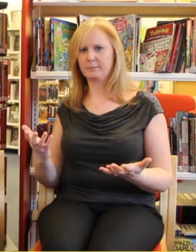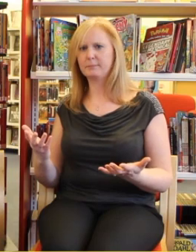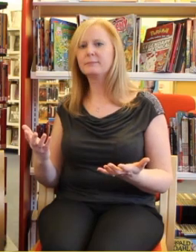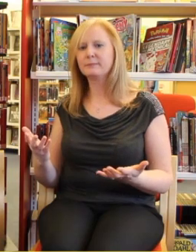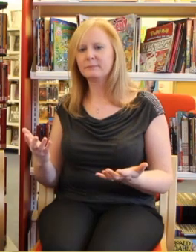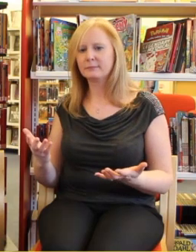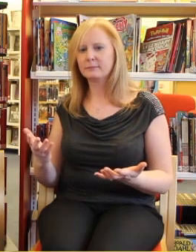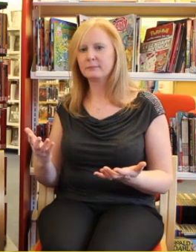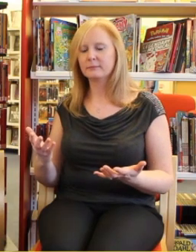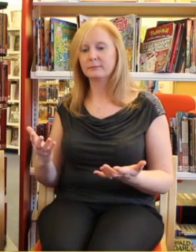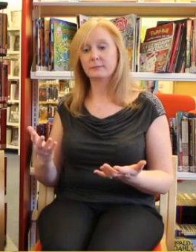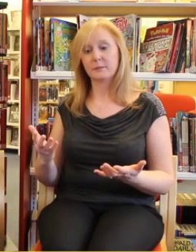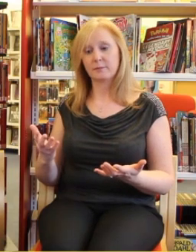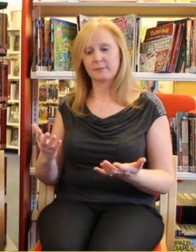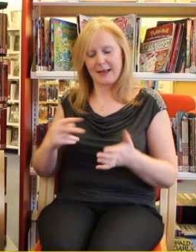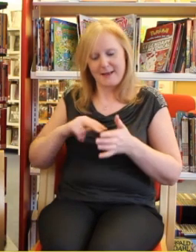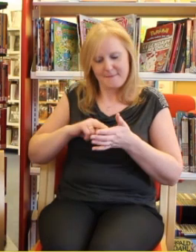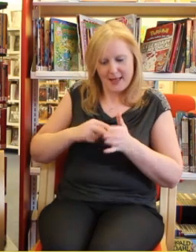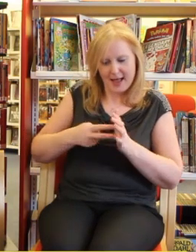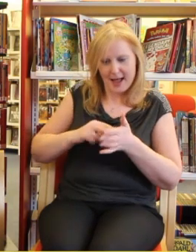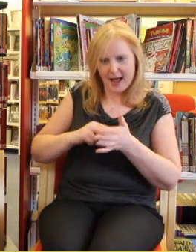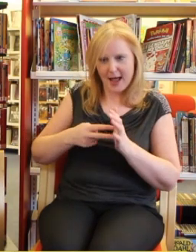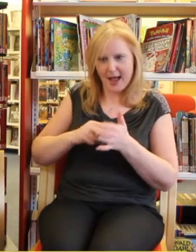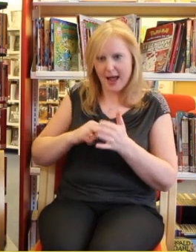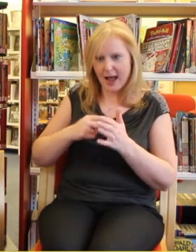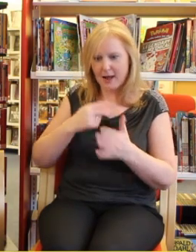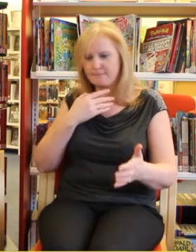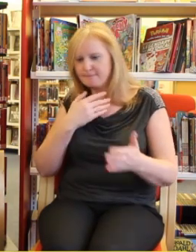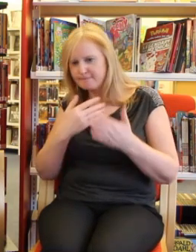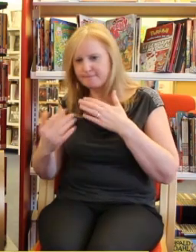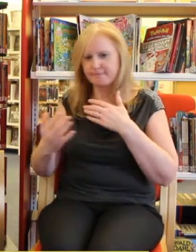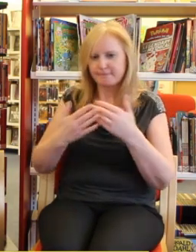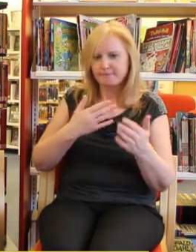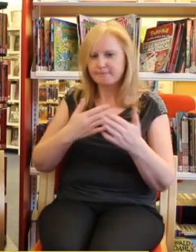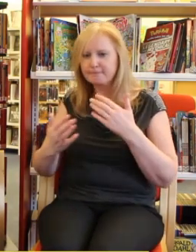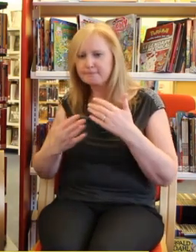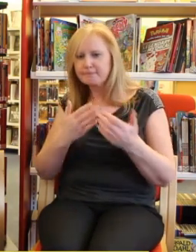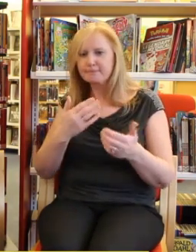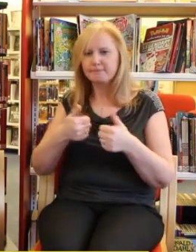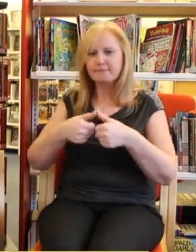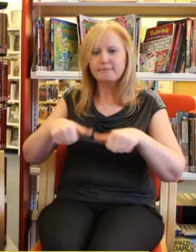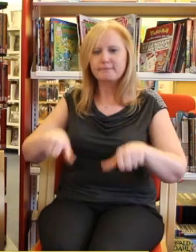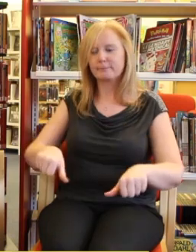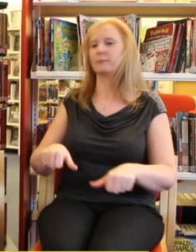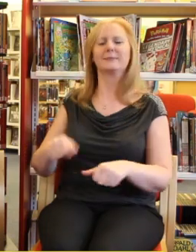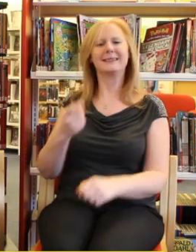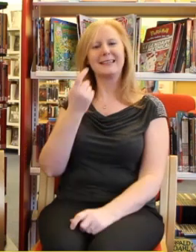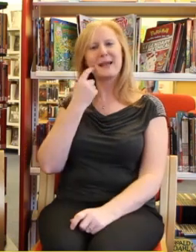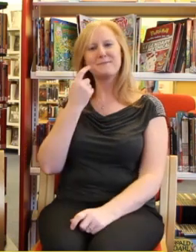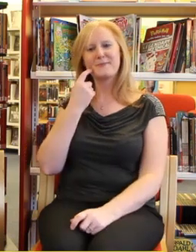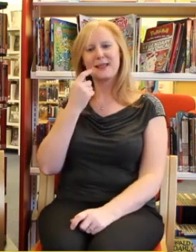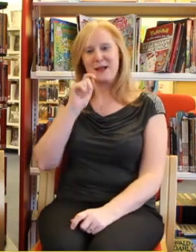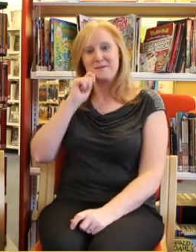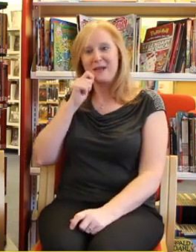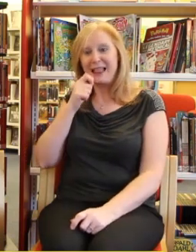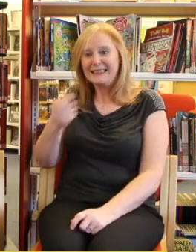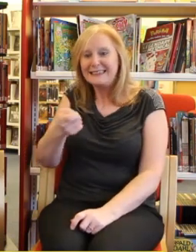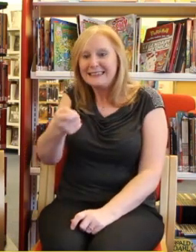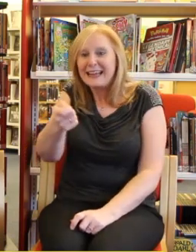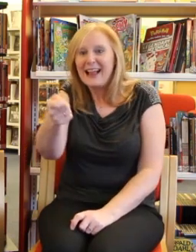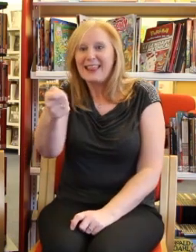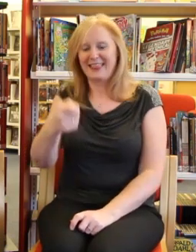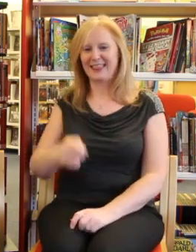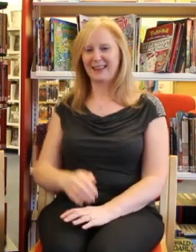But all this was their plan to sort out the town's pickle. It's simple they said. We'll give him a tickle.